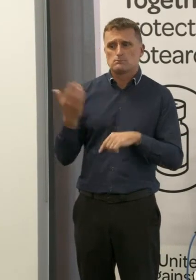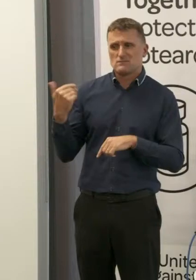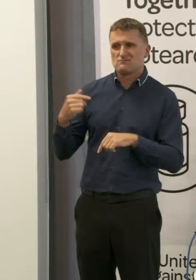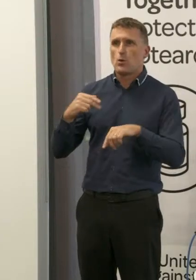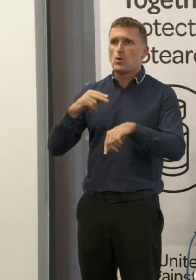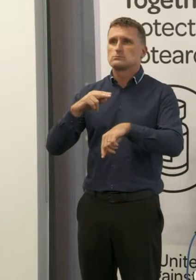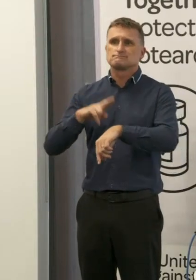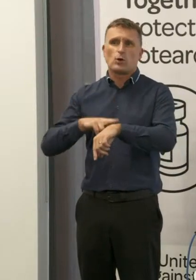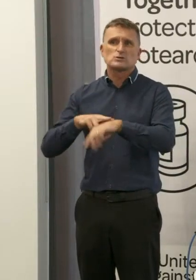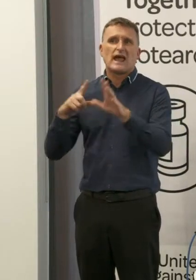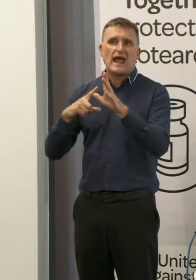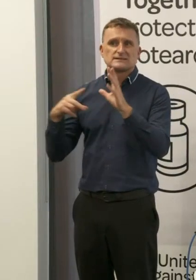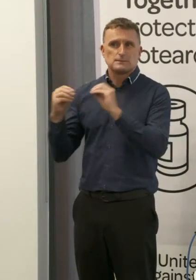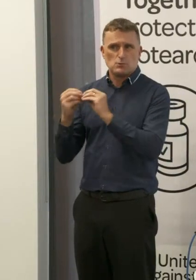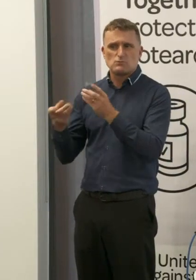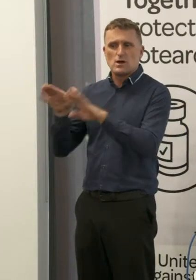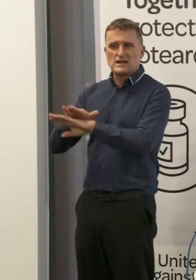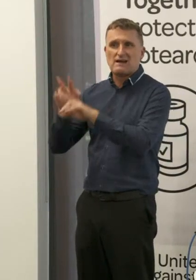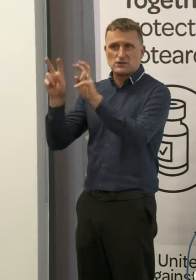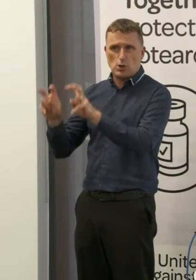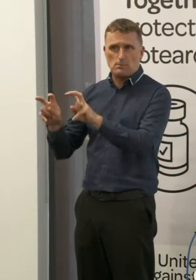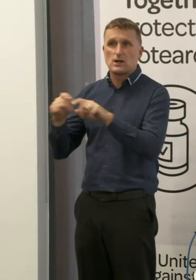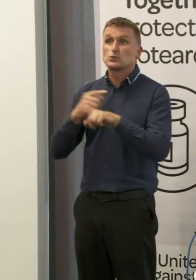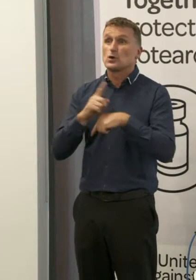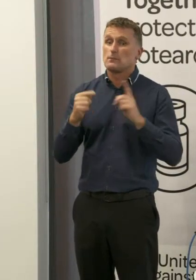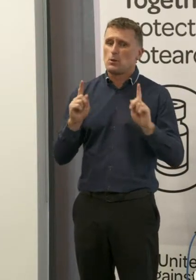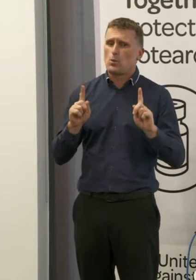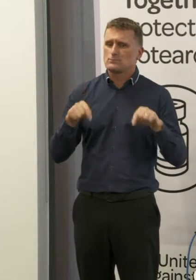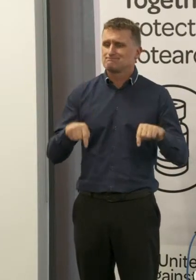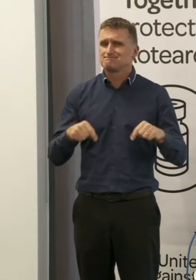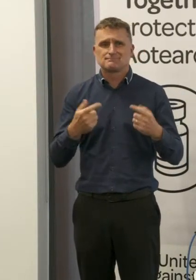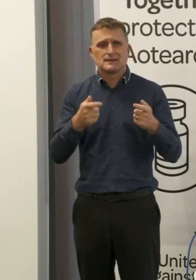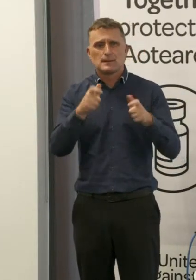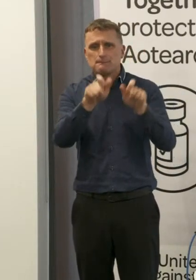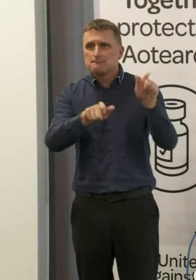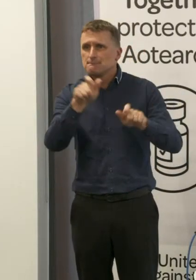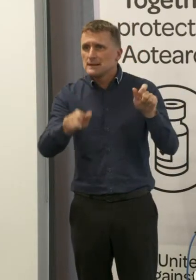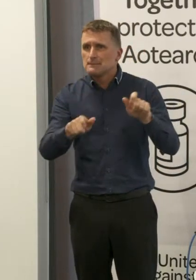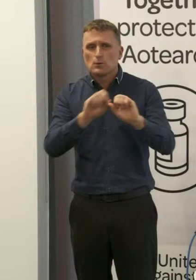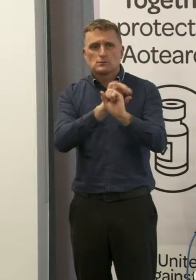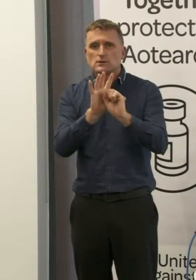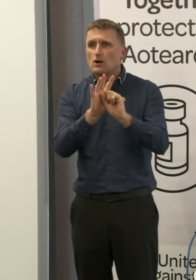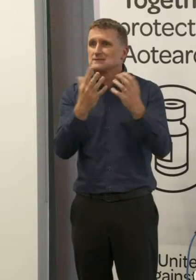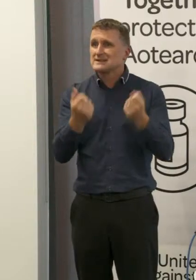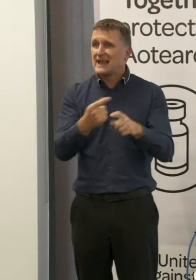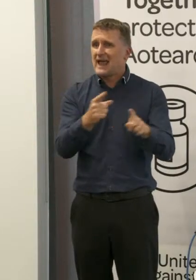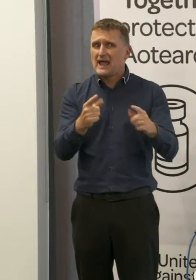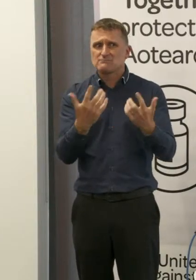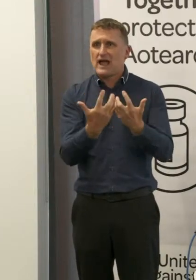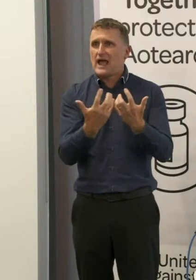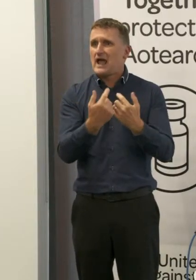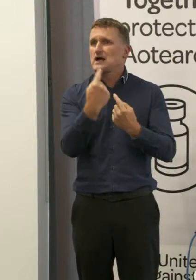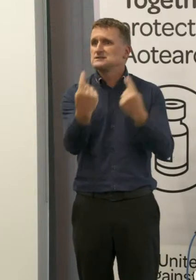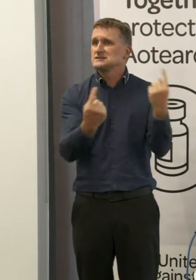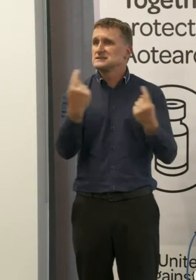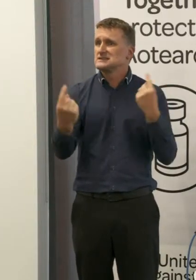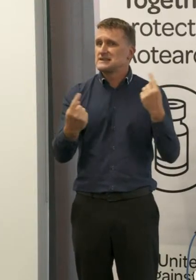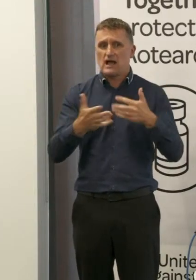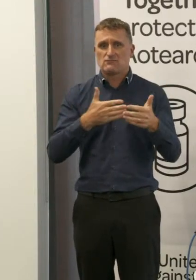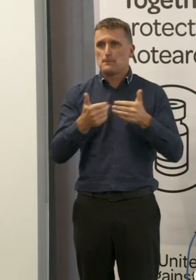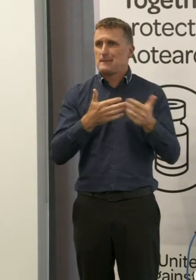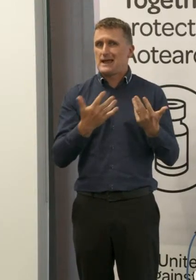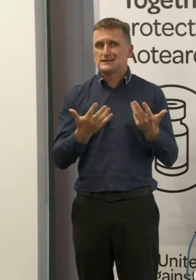upon when it comes to how we're going to support people to self-manage during the time that they've got an infection with